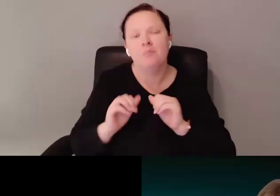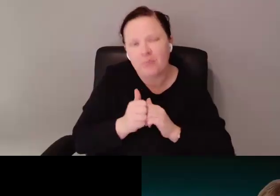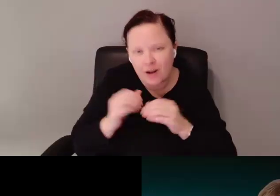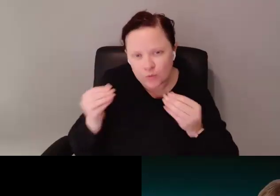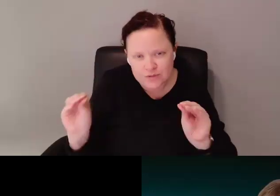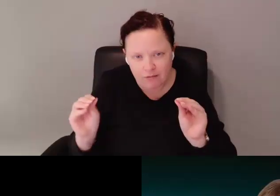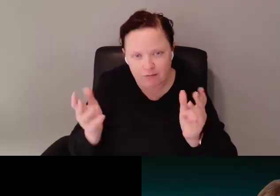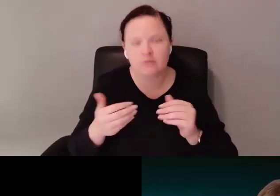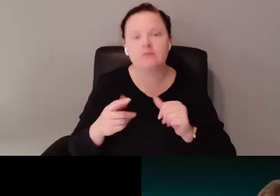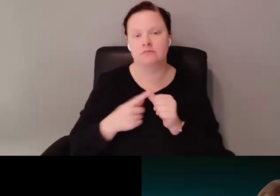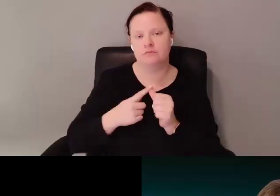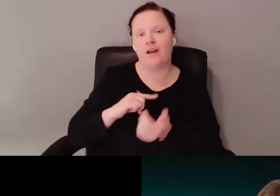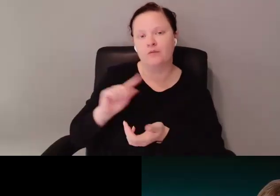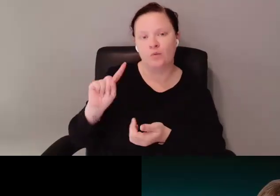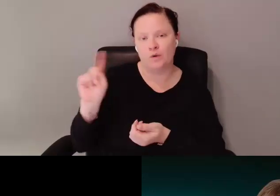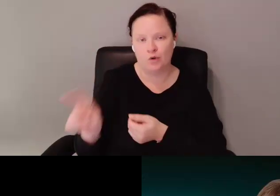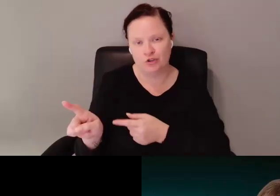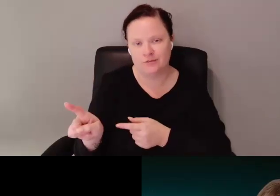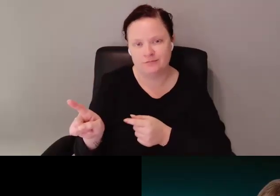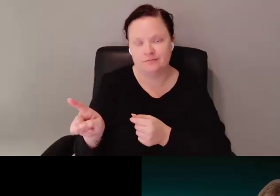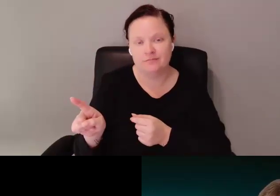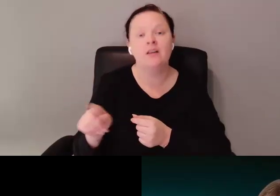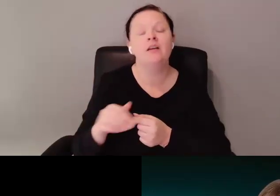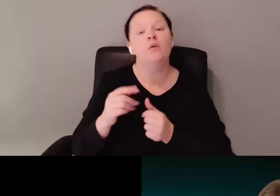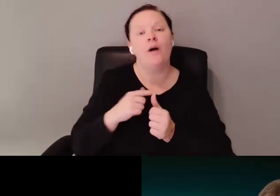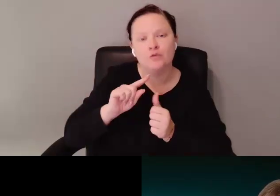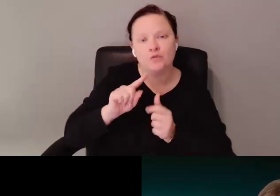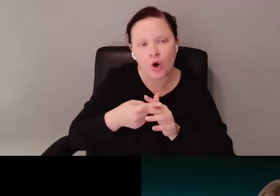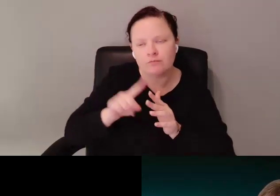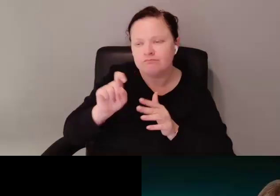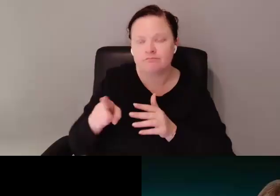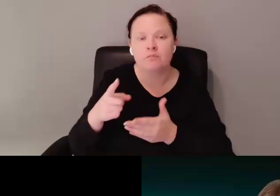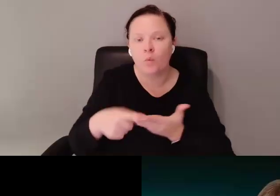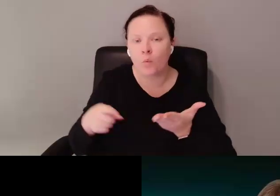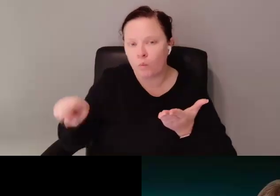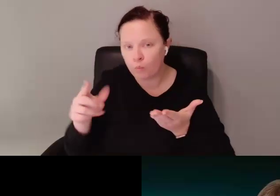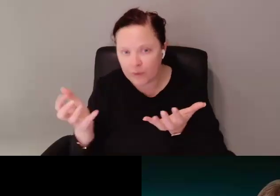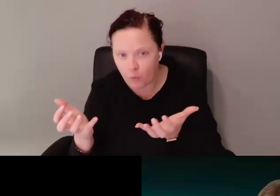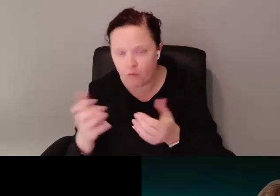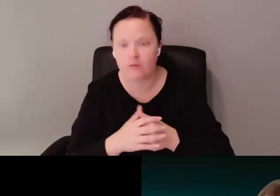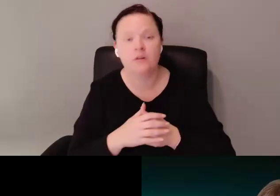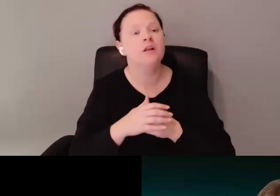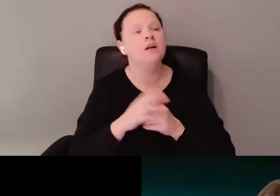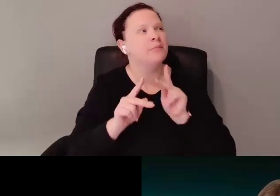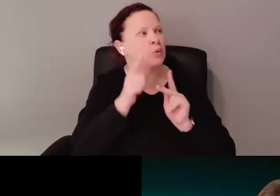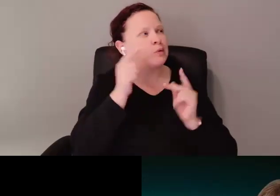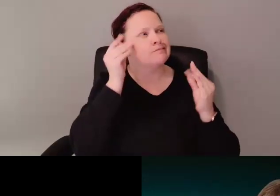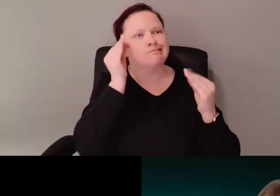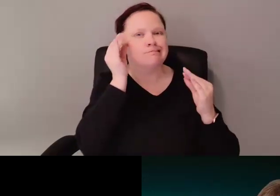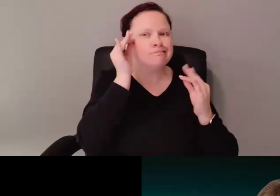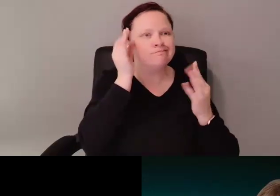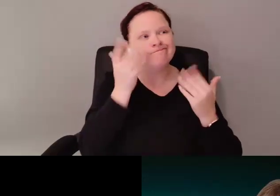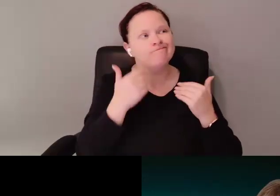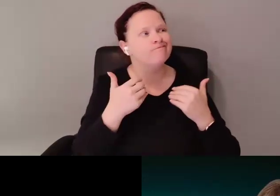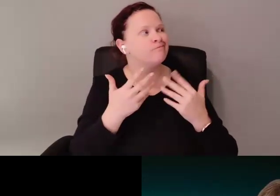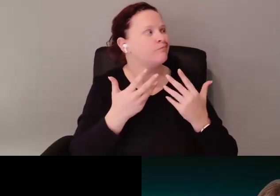like, what do you want? And that's a good thing for the people who are wondering, how do I make something that other